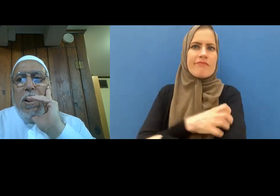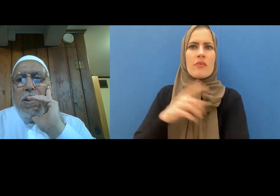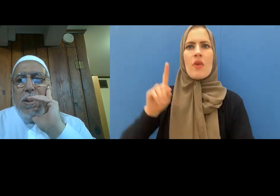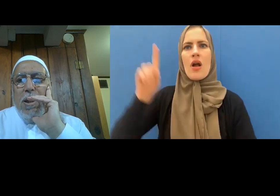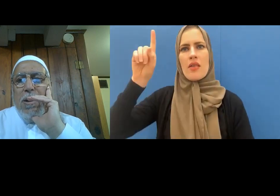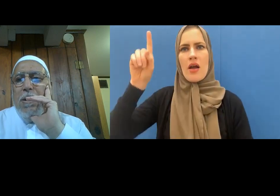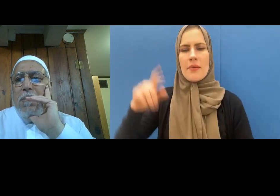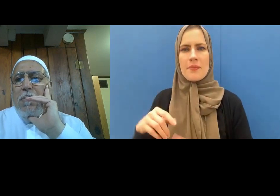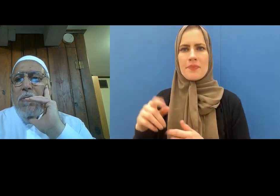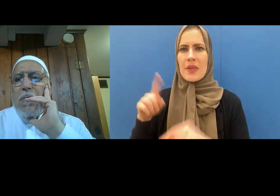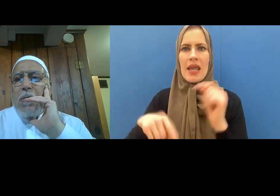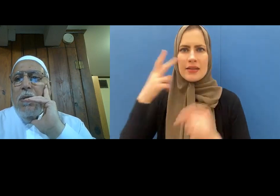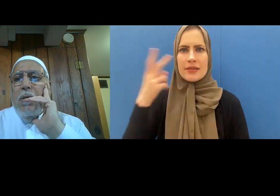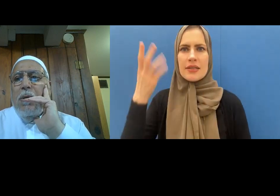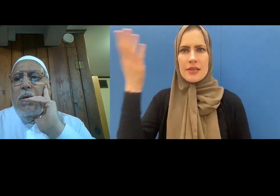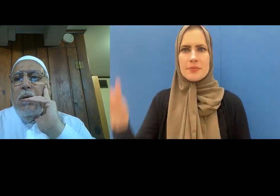the unseen.